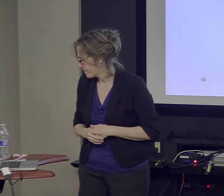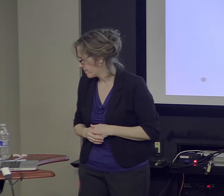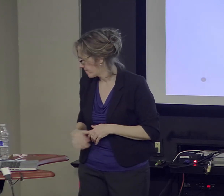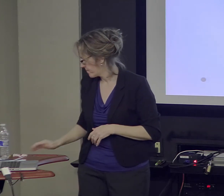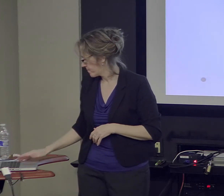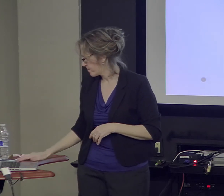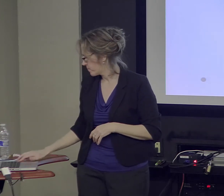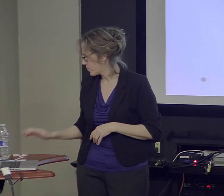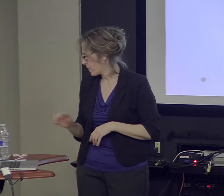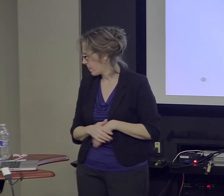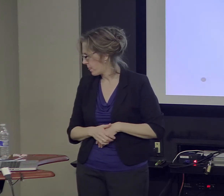sign.